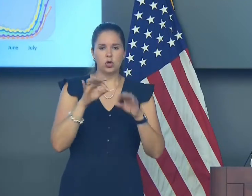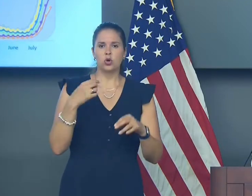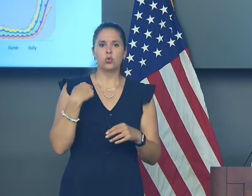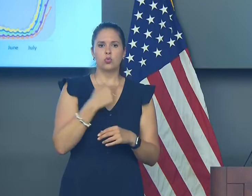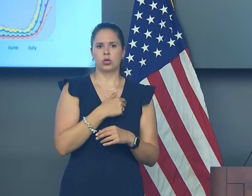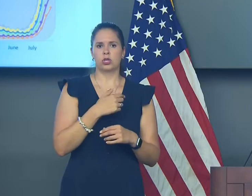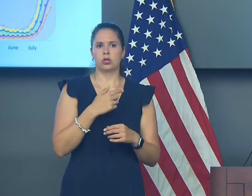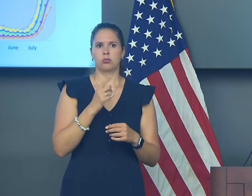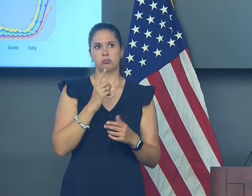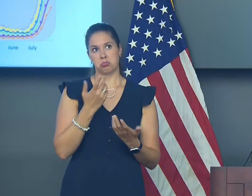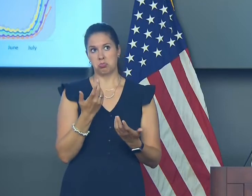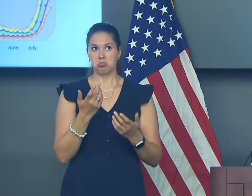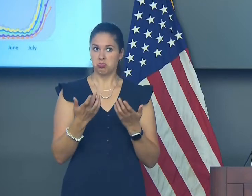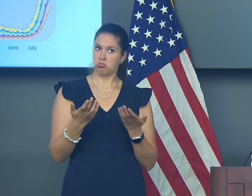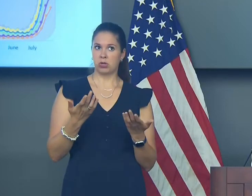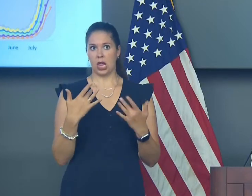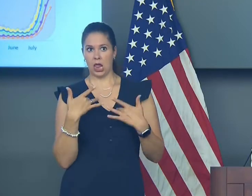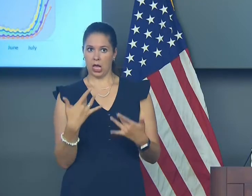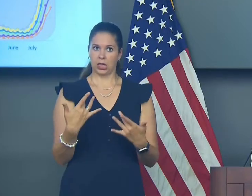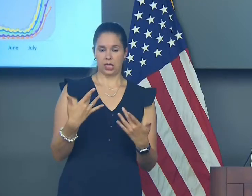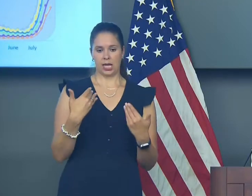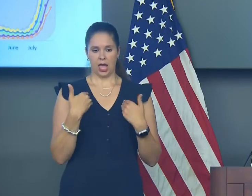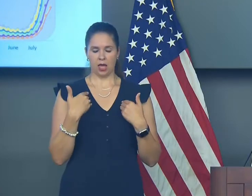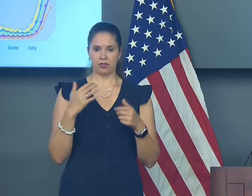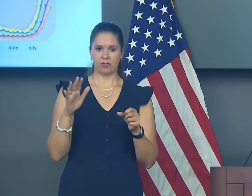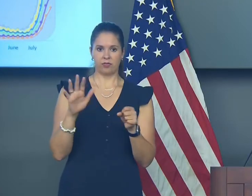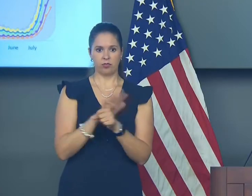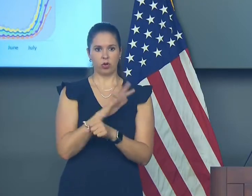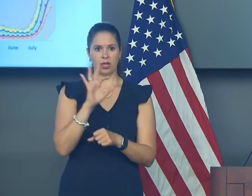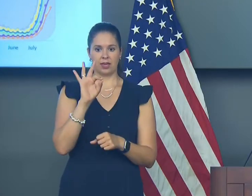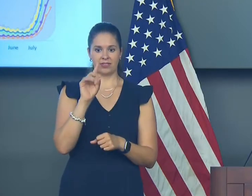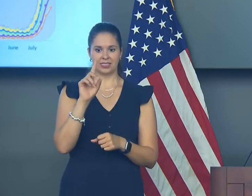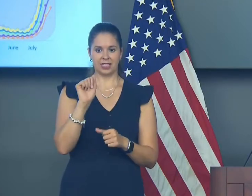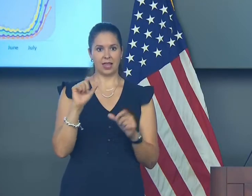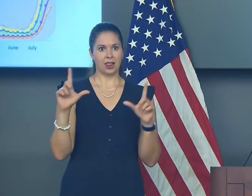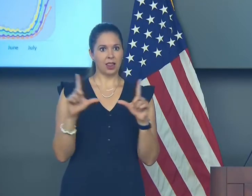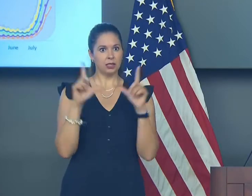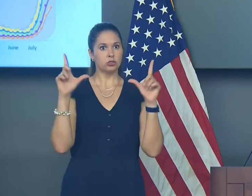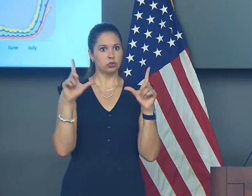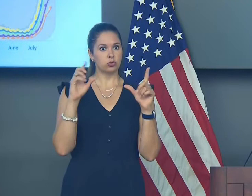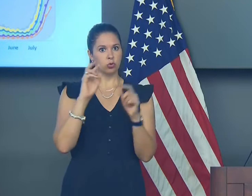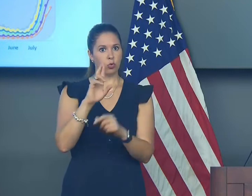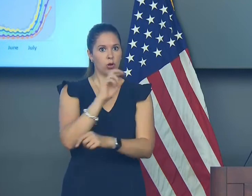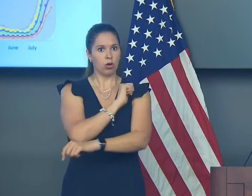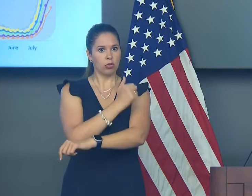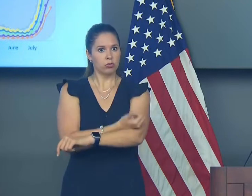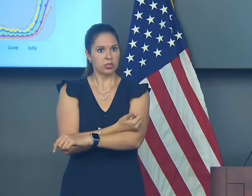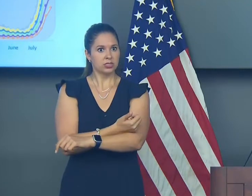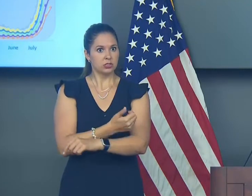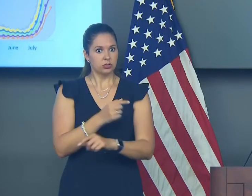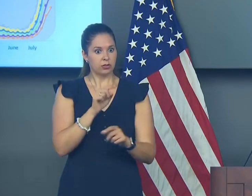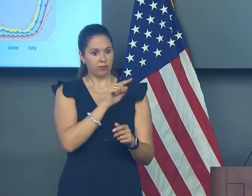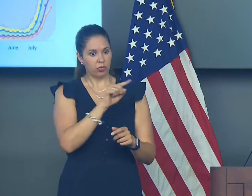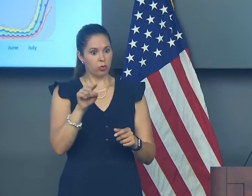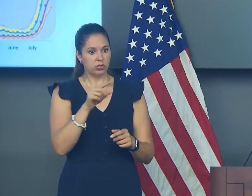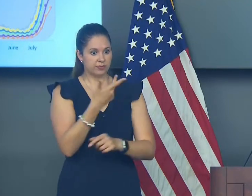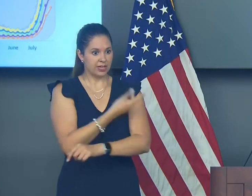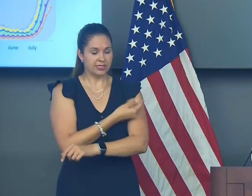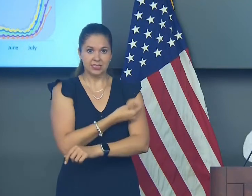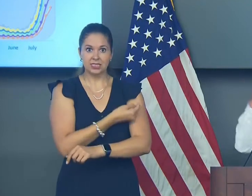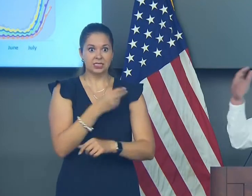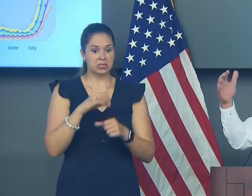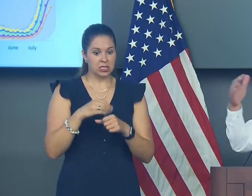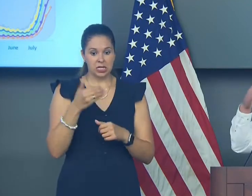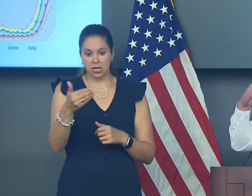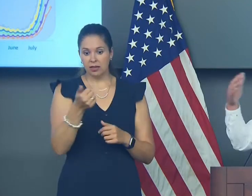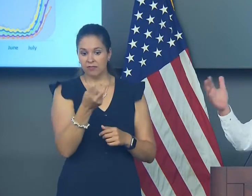we're very, very likely to have full FDA licensure or authorization of these vaccines within the next